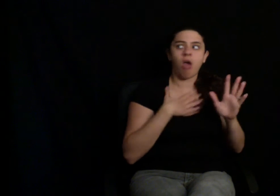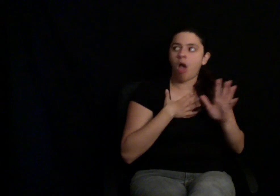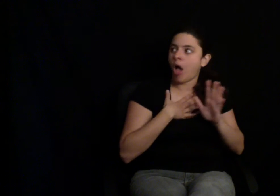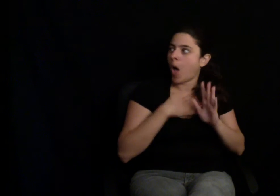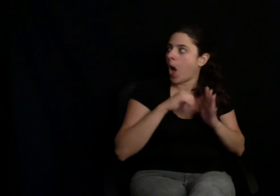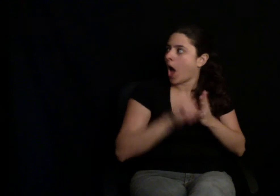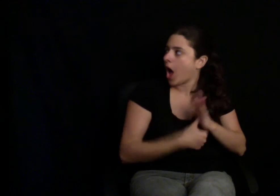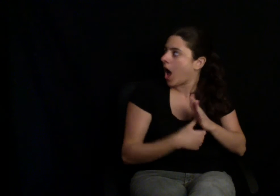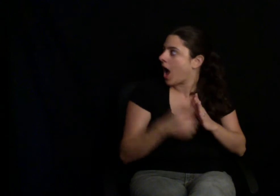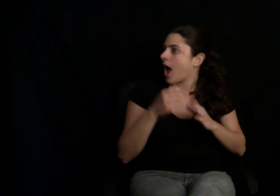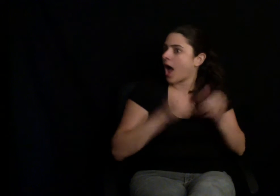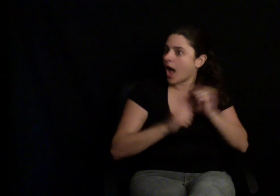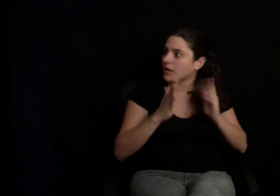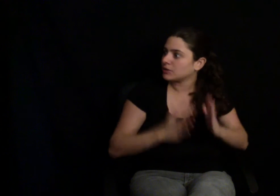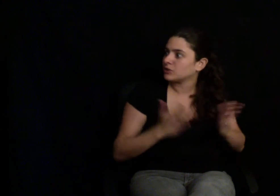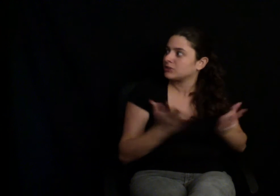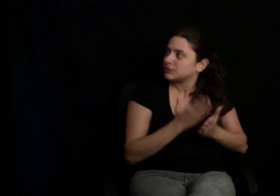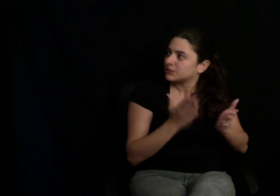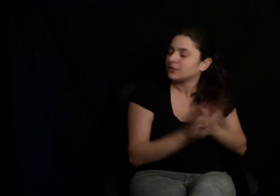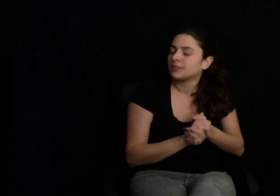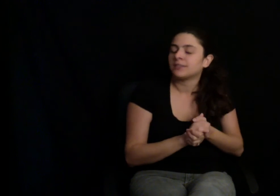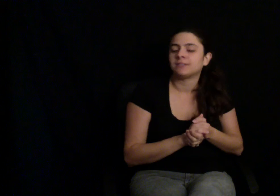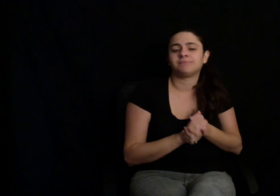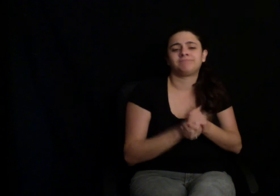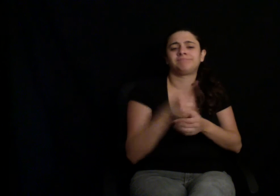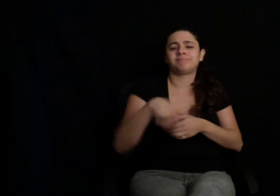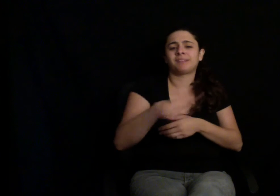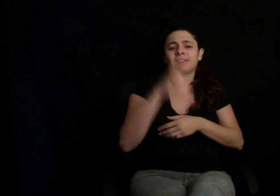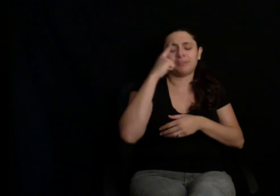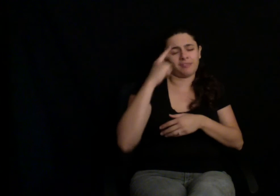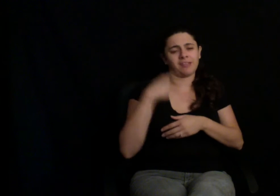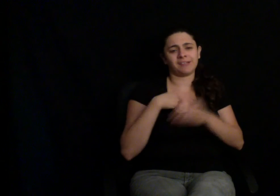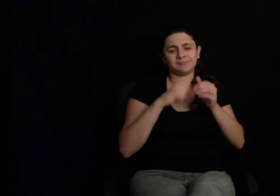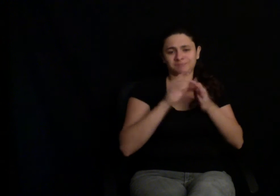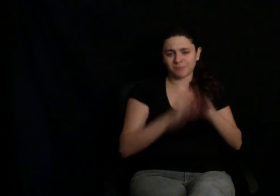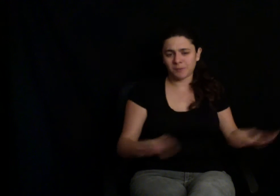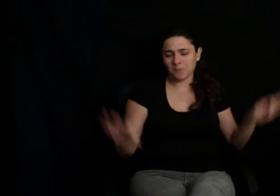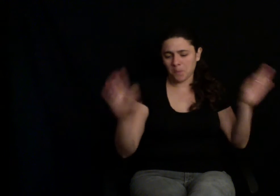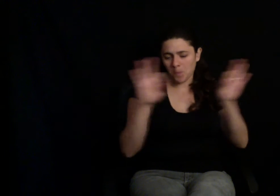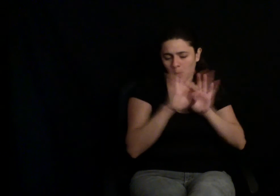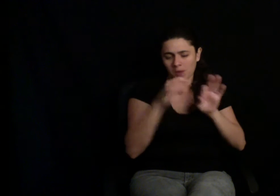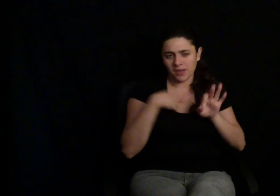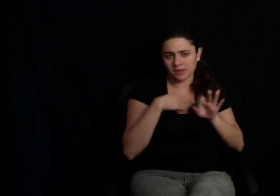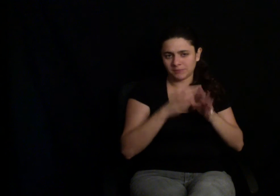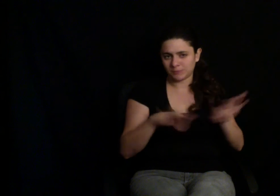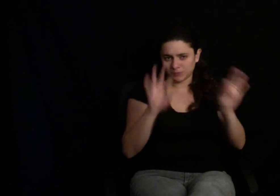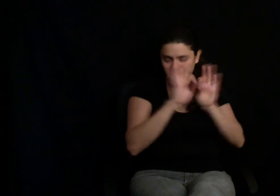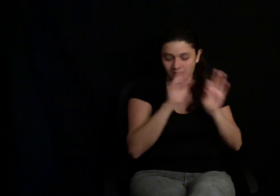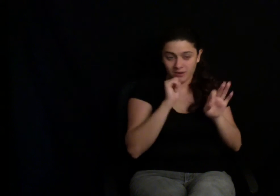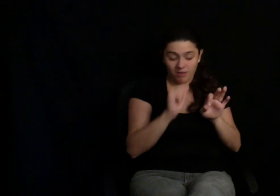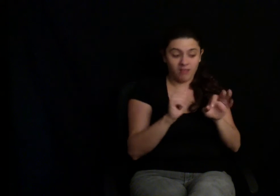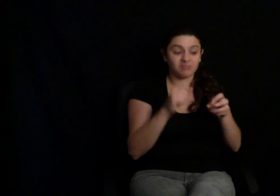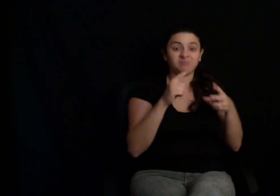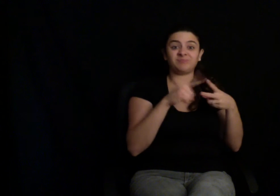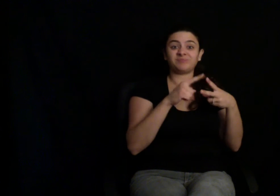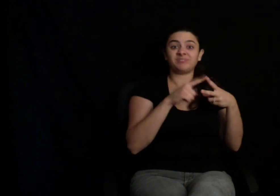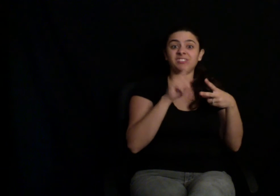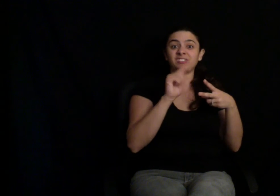and they all thought I was important, even though I wasn't. I was really funny, and Tom Cruise was there, and he didn't seem very